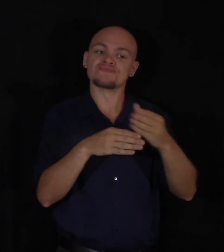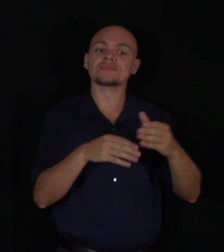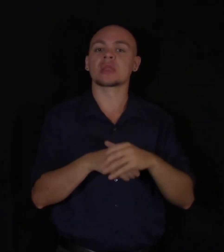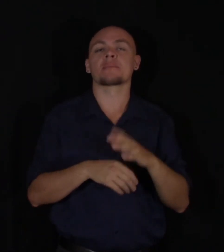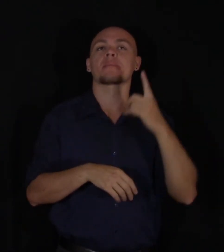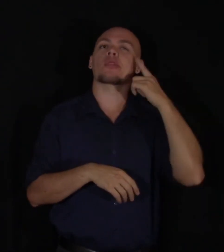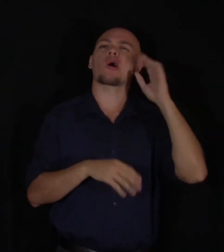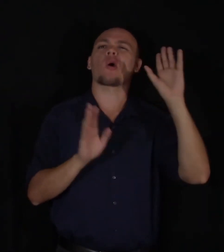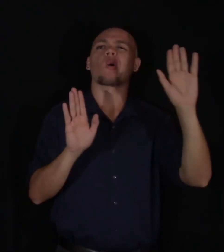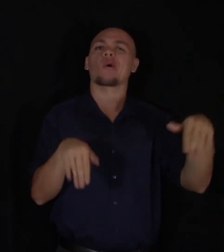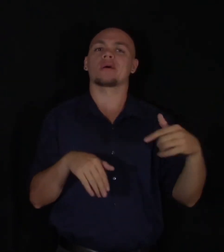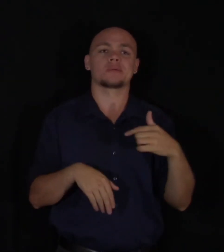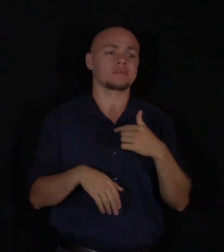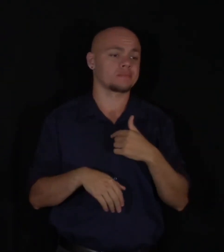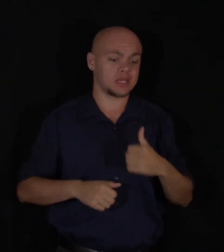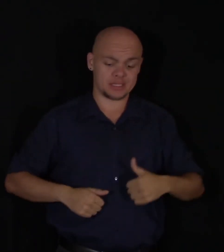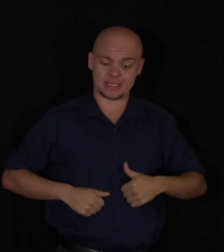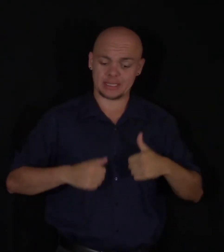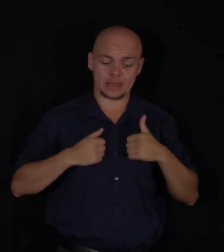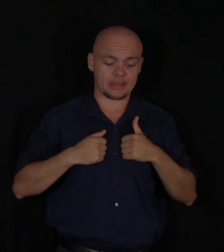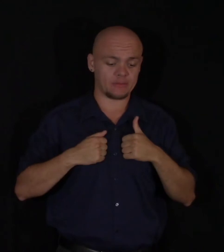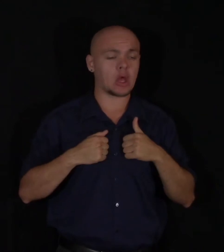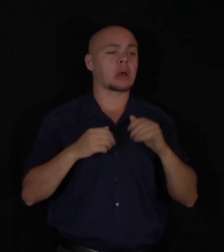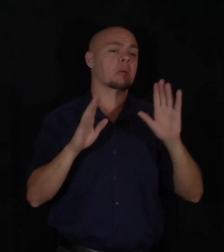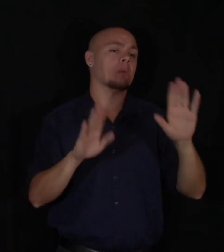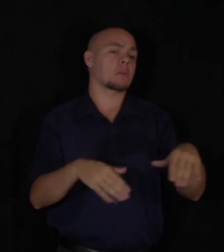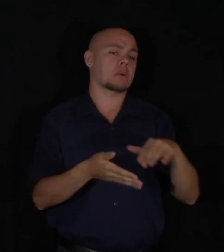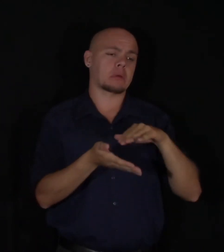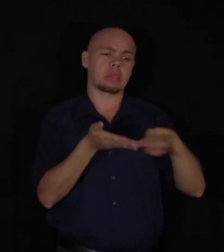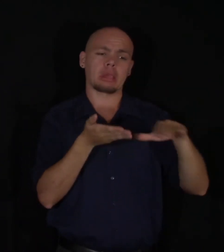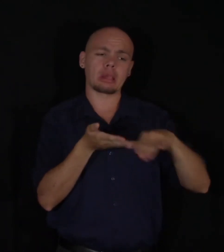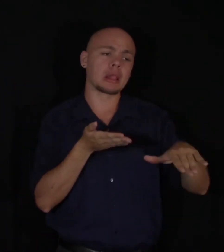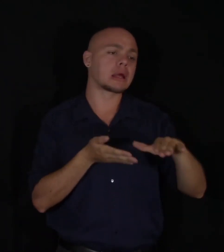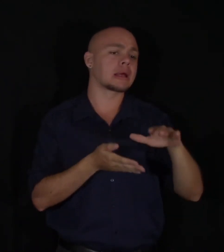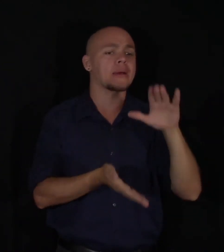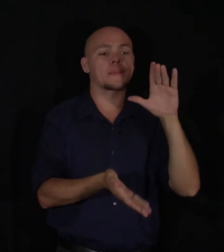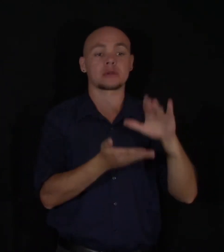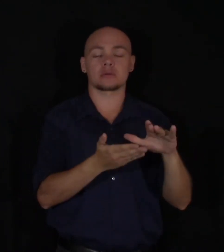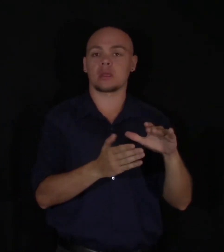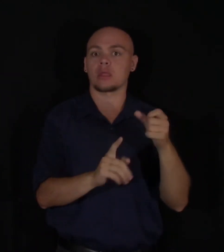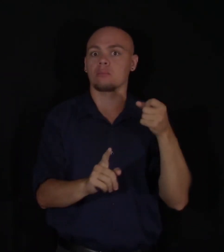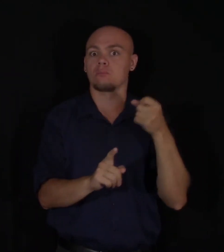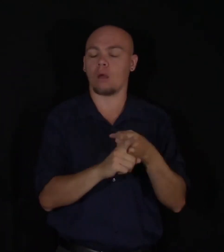off thinking I'm just living my life, dismissing it, reducing it, until it hit me.